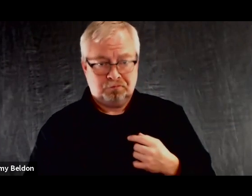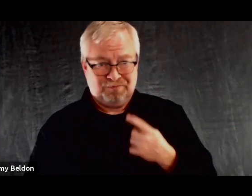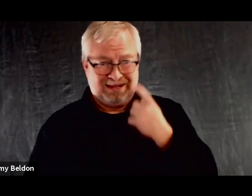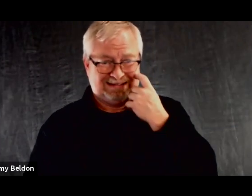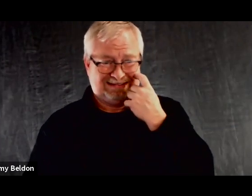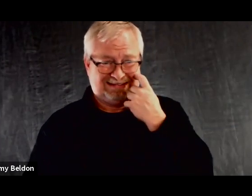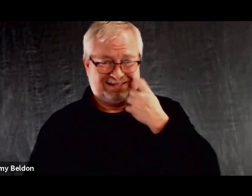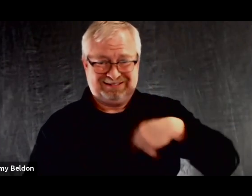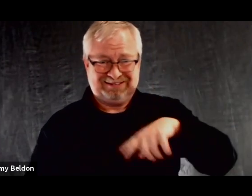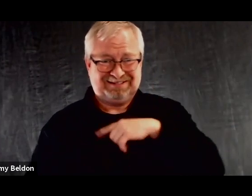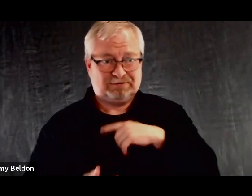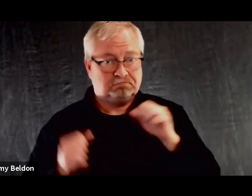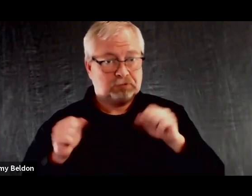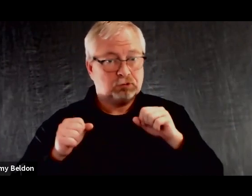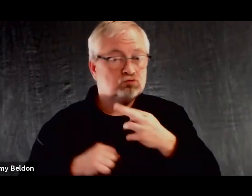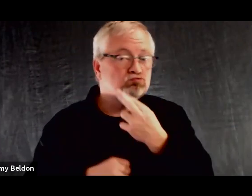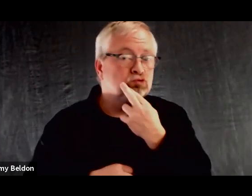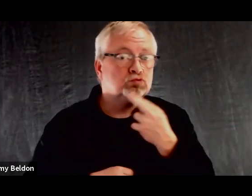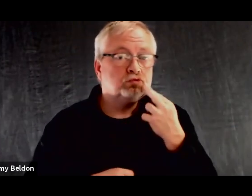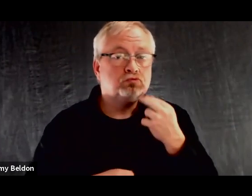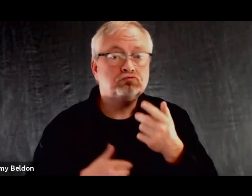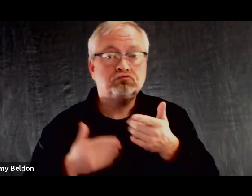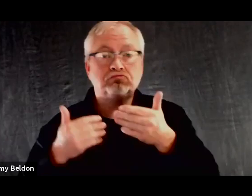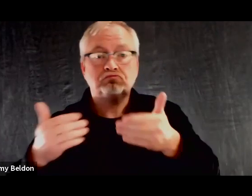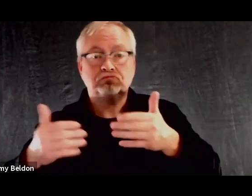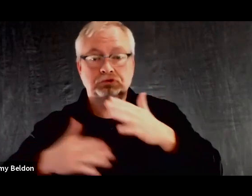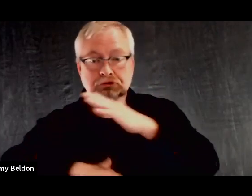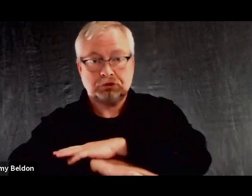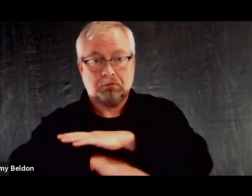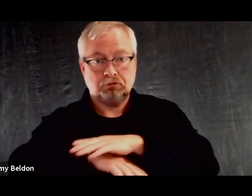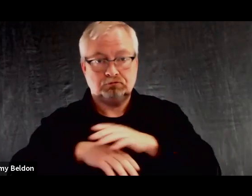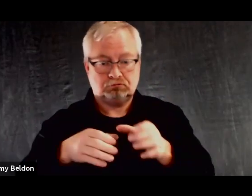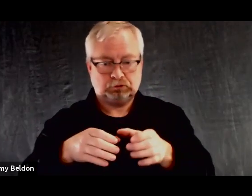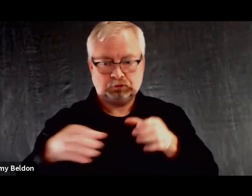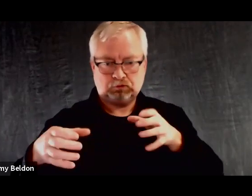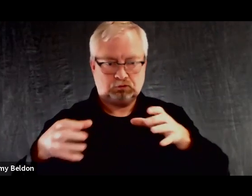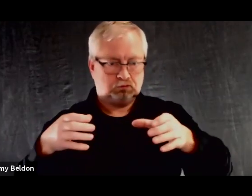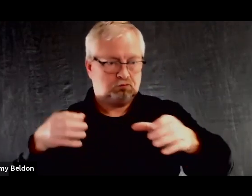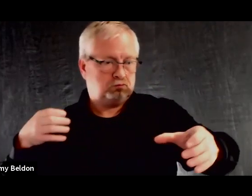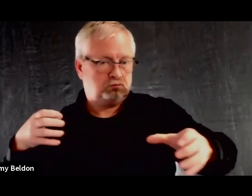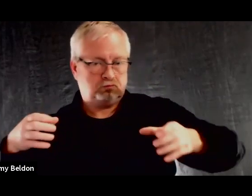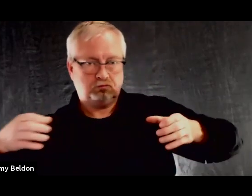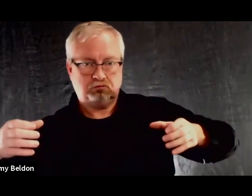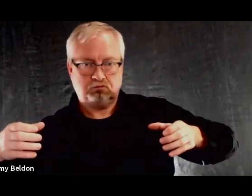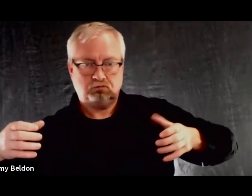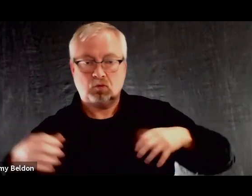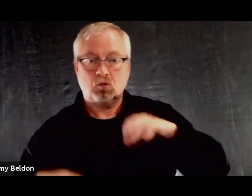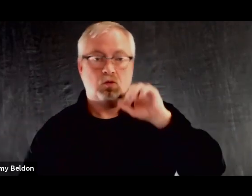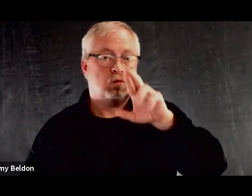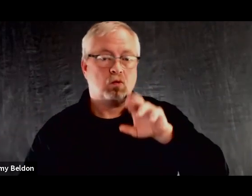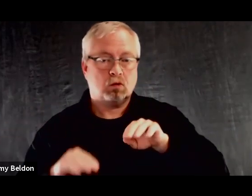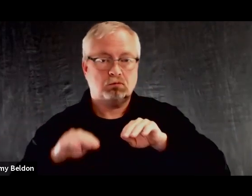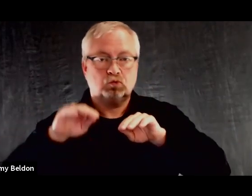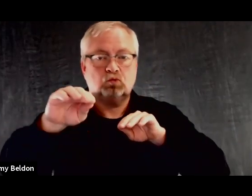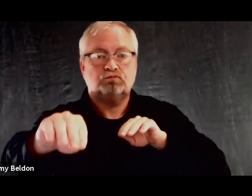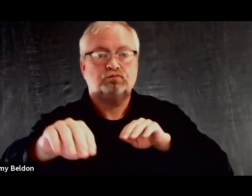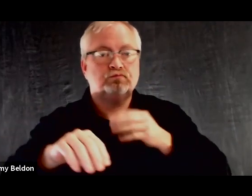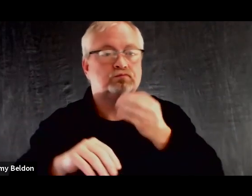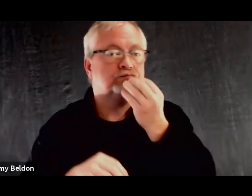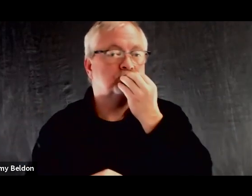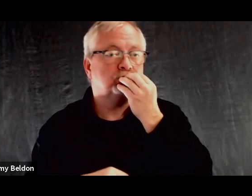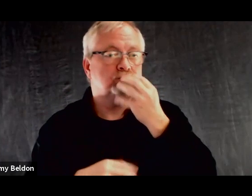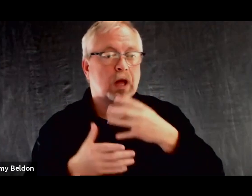checks and spacing out tables or having people eating outside. Does that feel like that's weeks away, or could that still be months